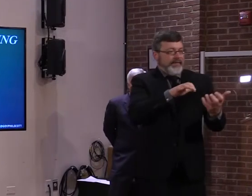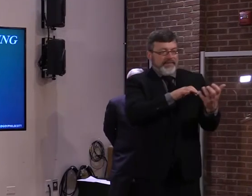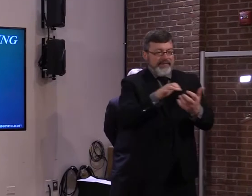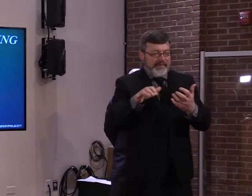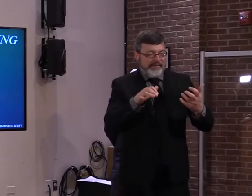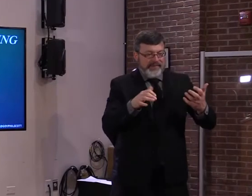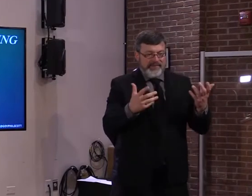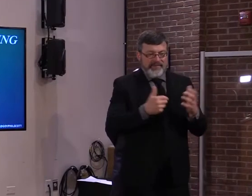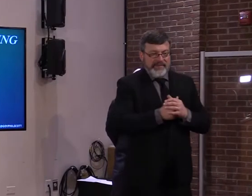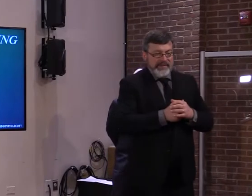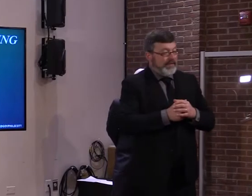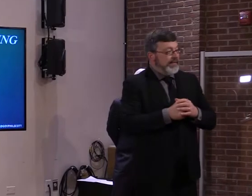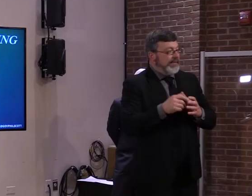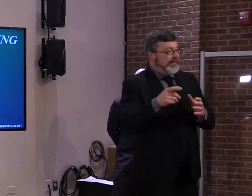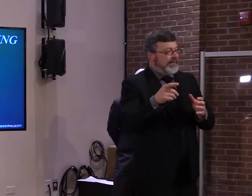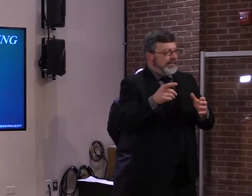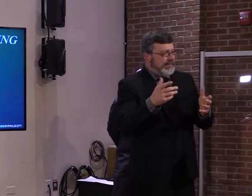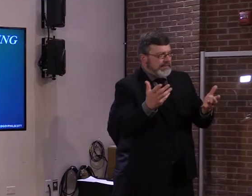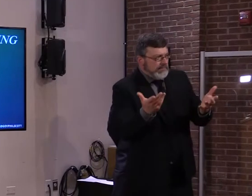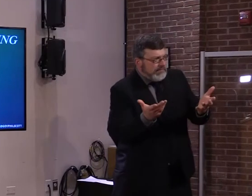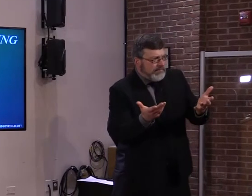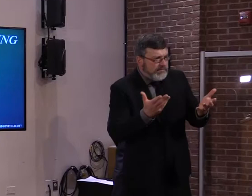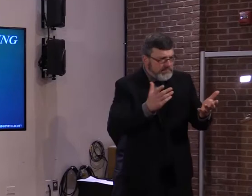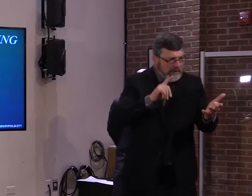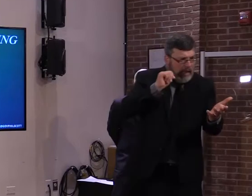You there, Lisa? Otherwise, we'll go to Mike.